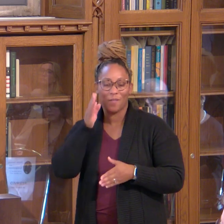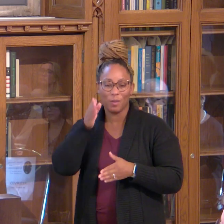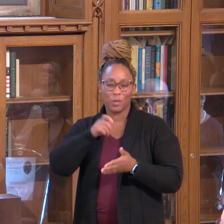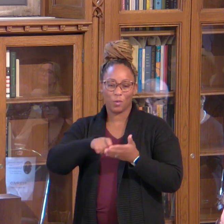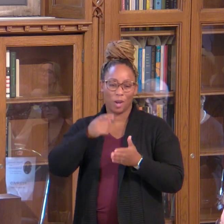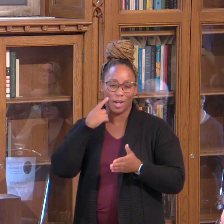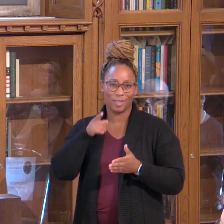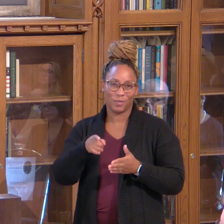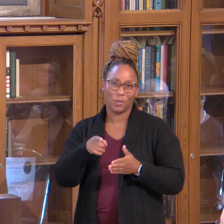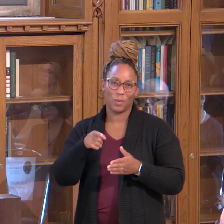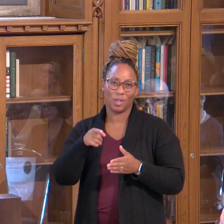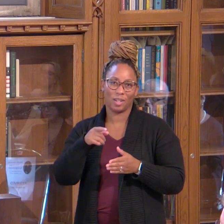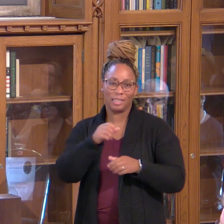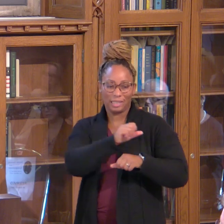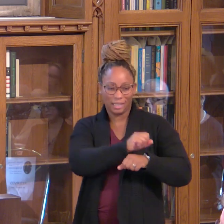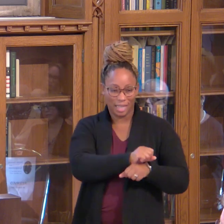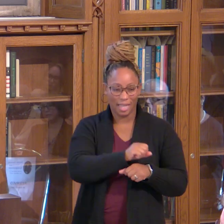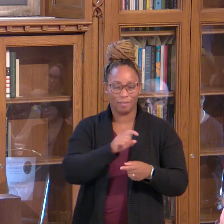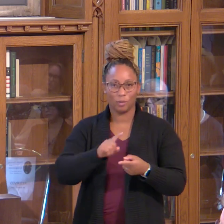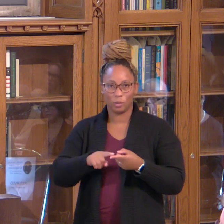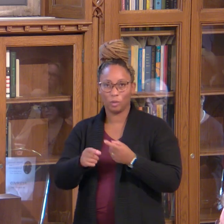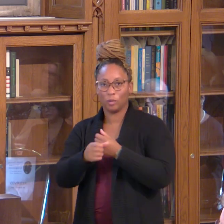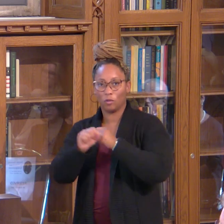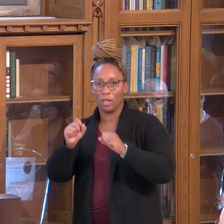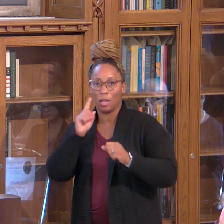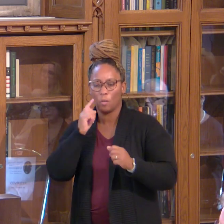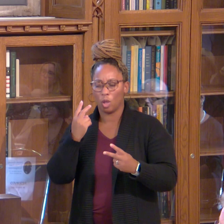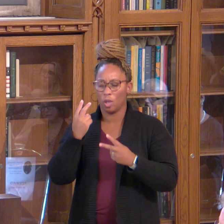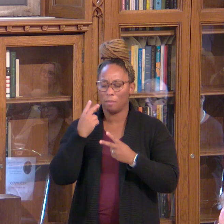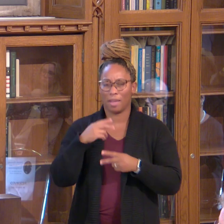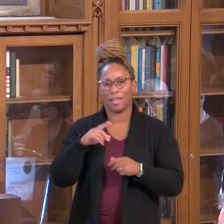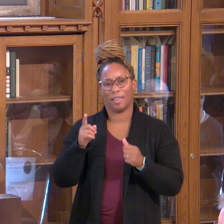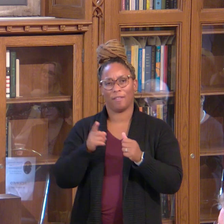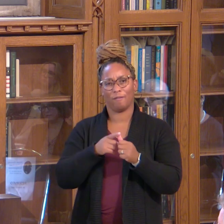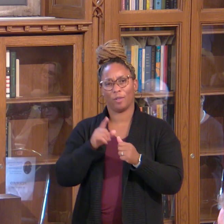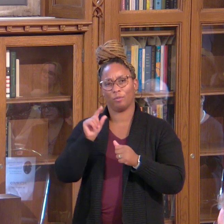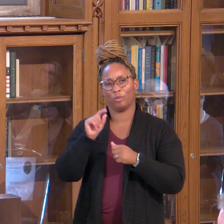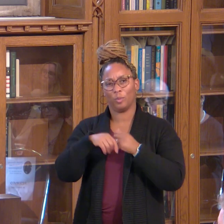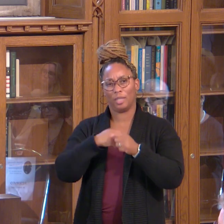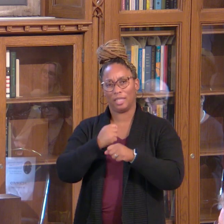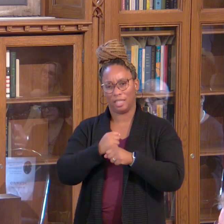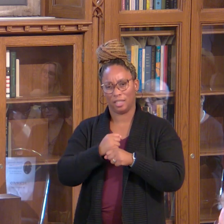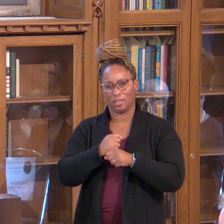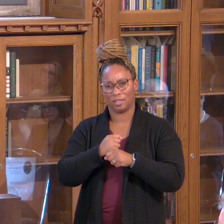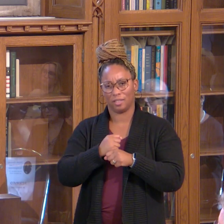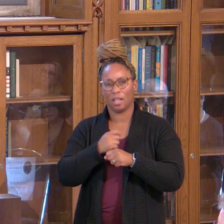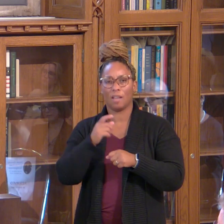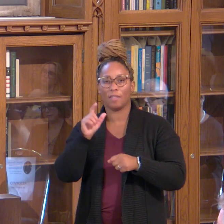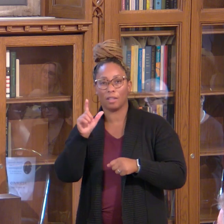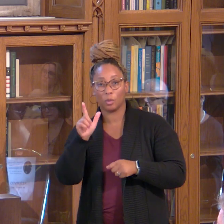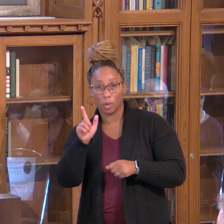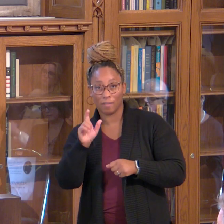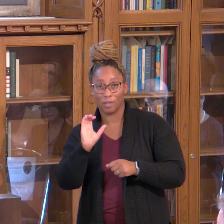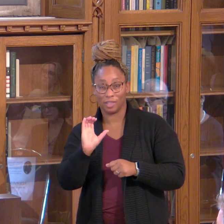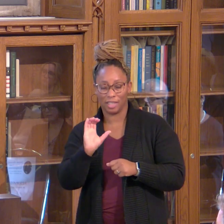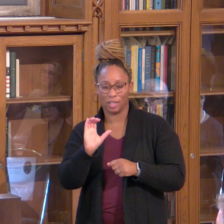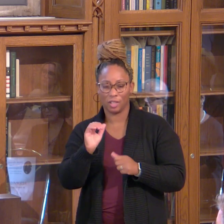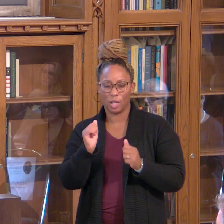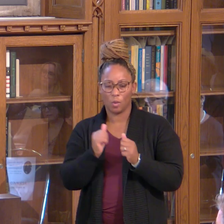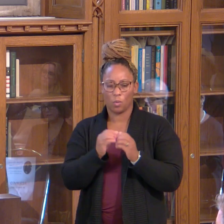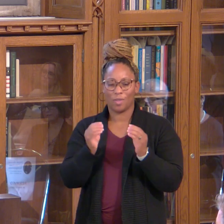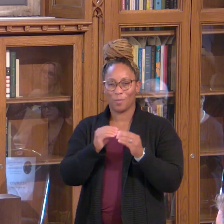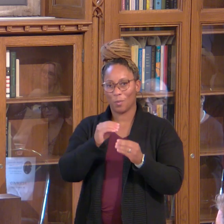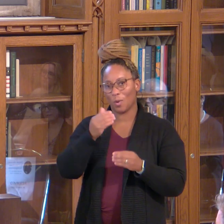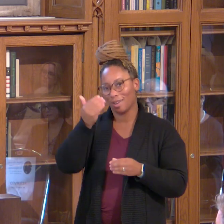of this book will look back at the first two decades of the 21st Century with far